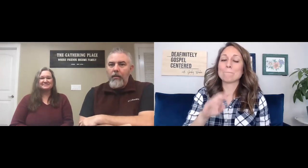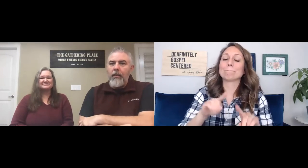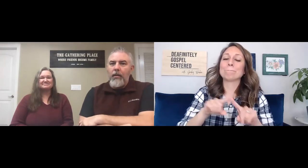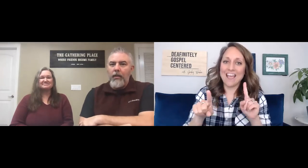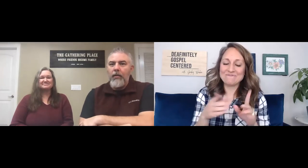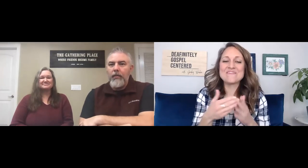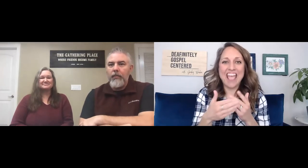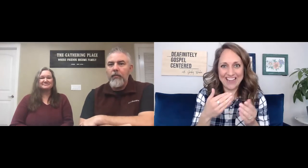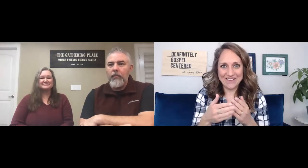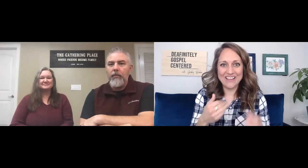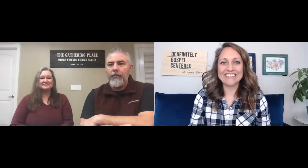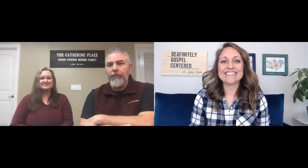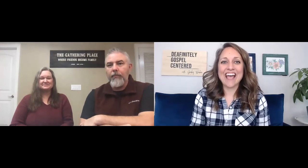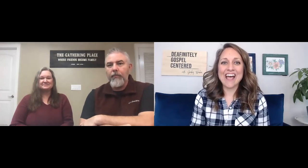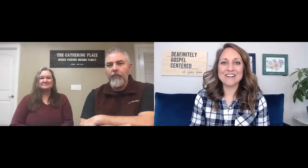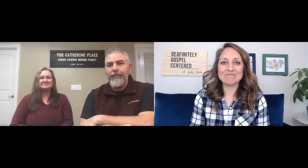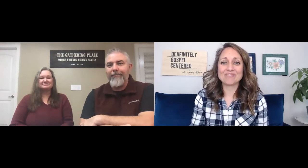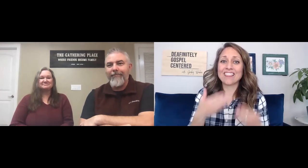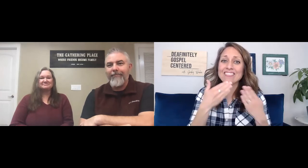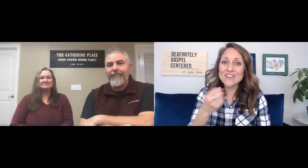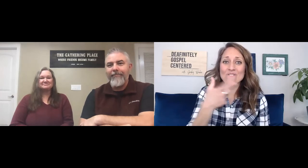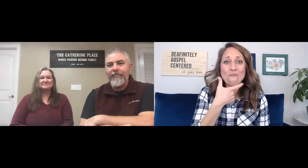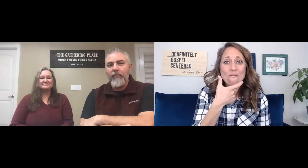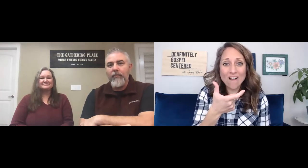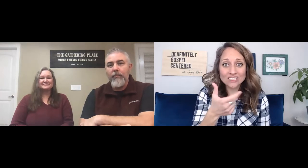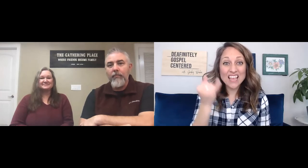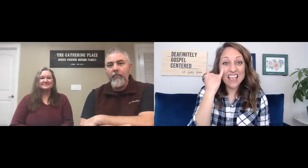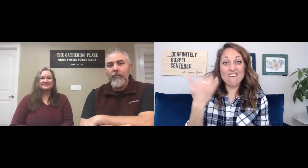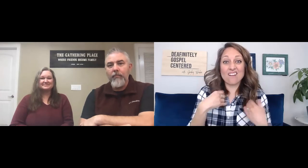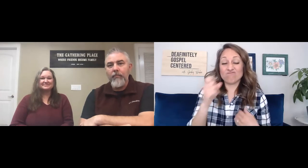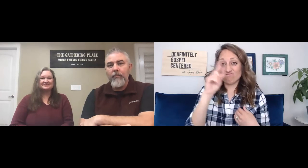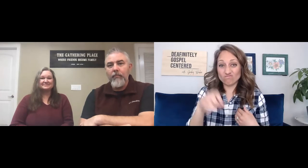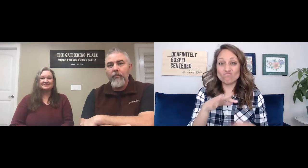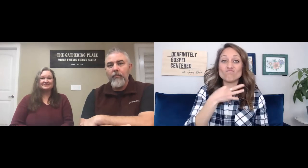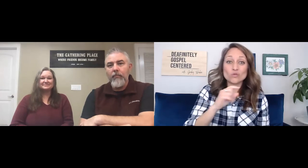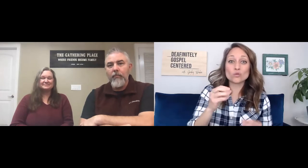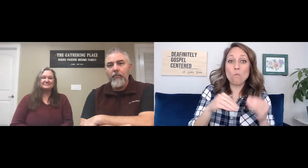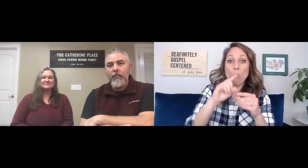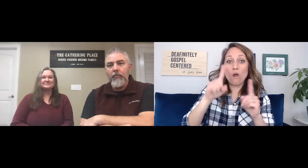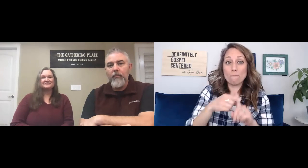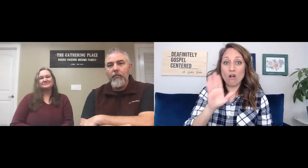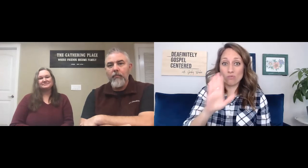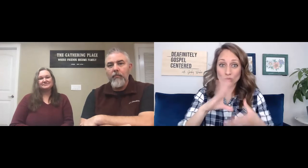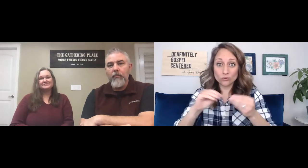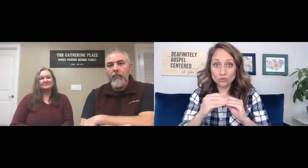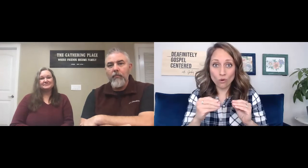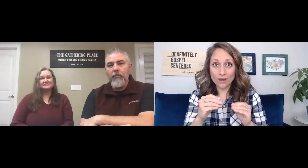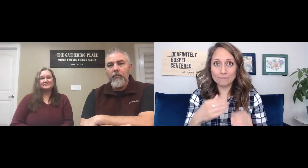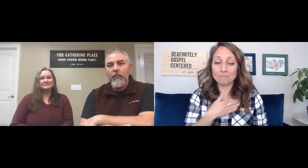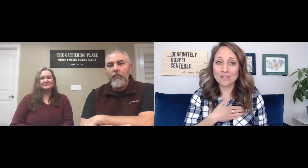But anyways, thank you so much for watching today. And if you have any questions about Steve